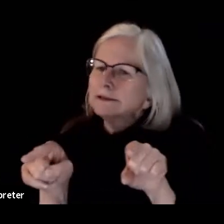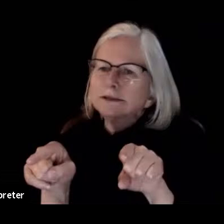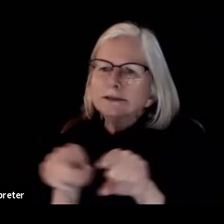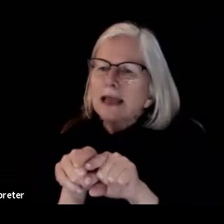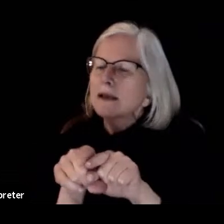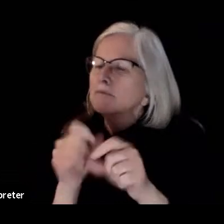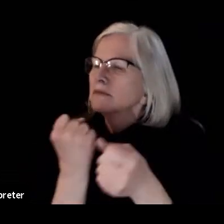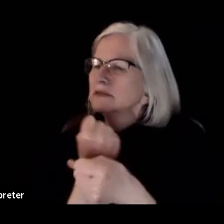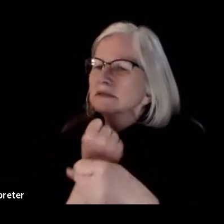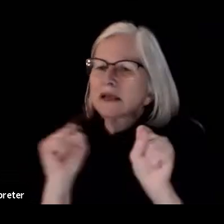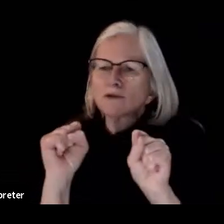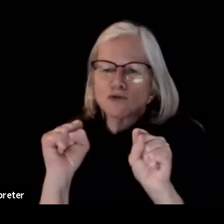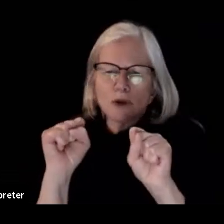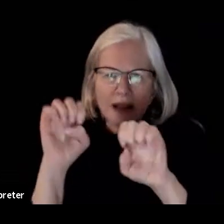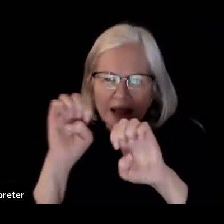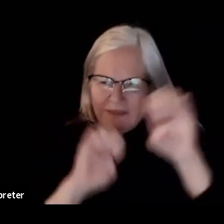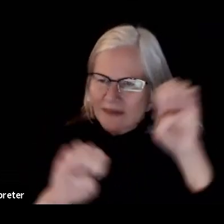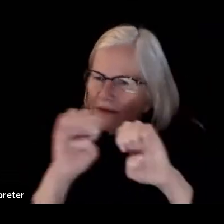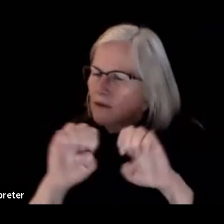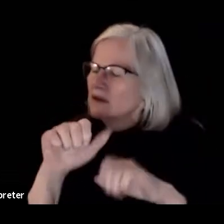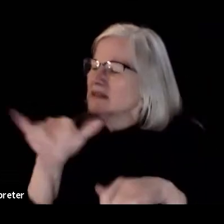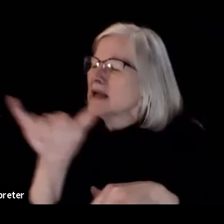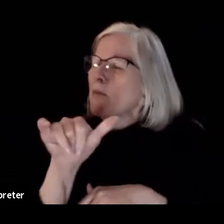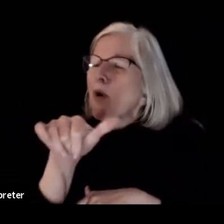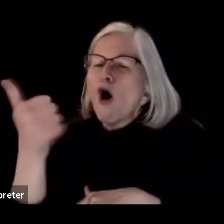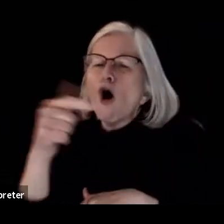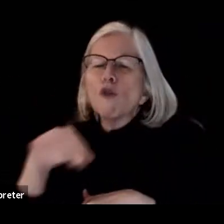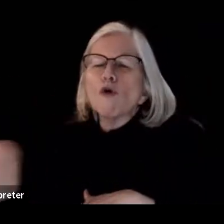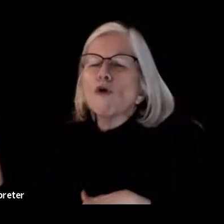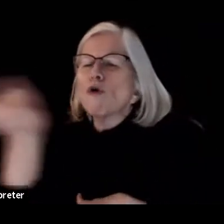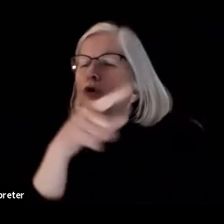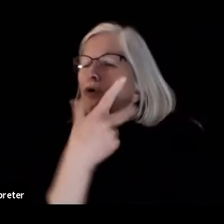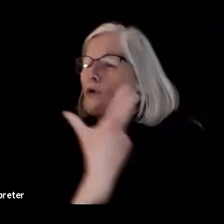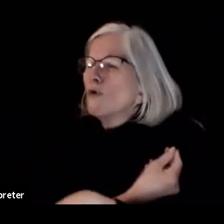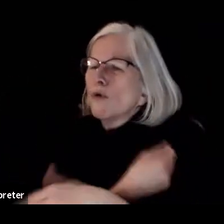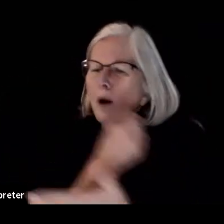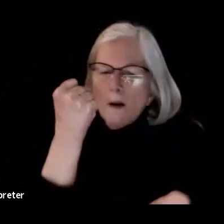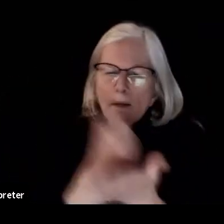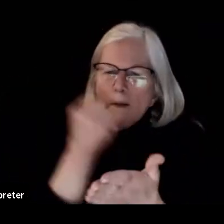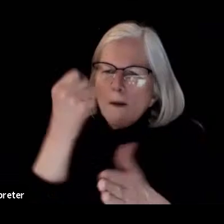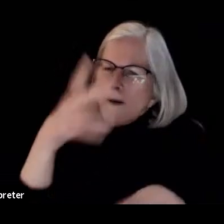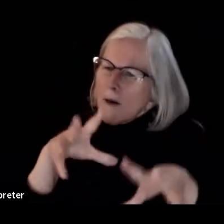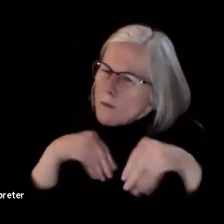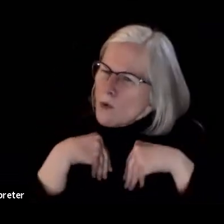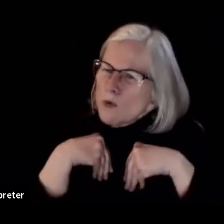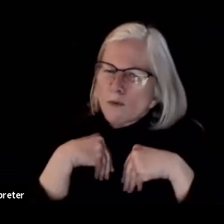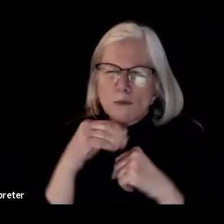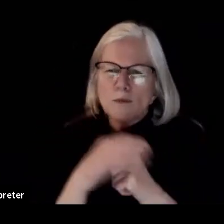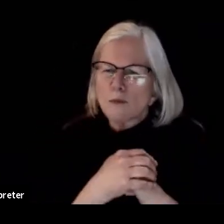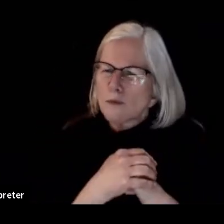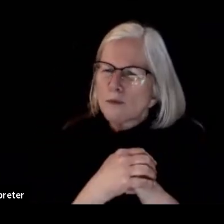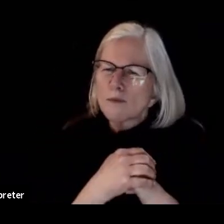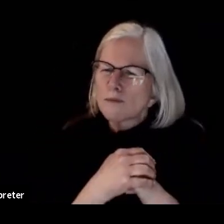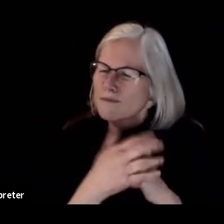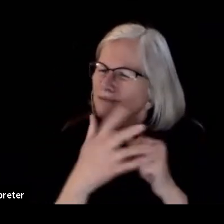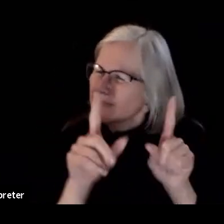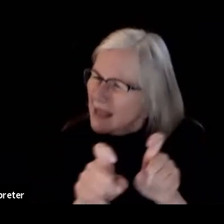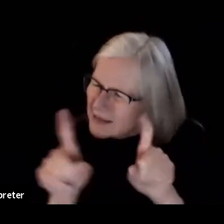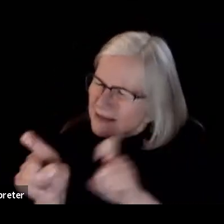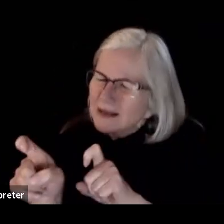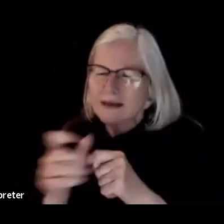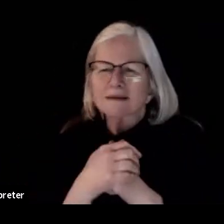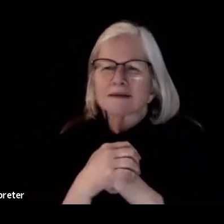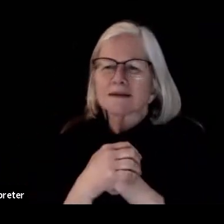that any other vaccine that's been approved and licensed in the U.S. has gone through. The clinical trials were of the